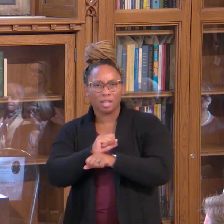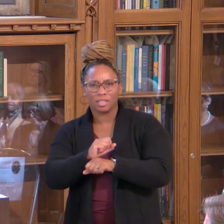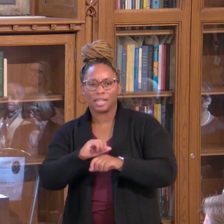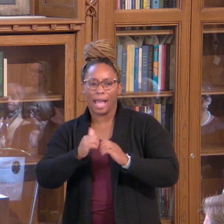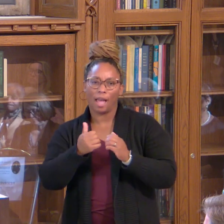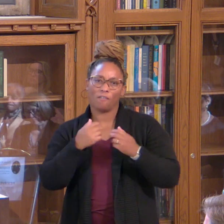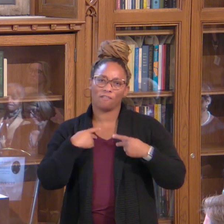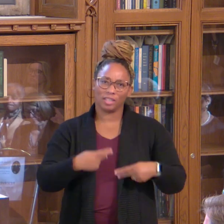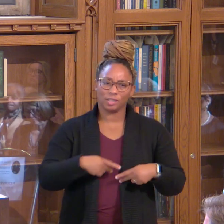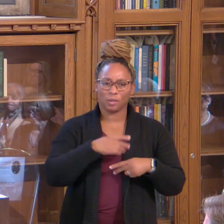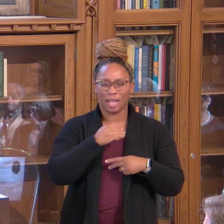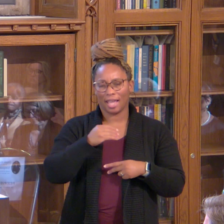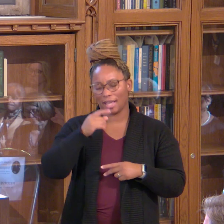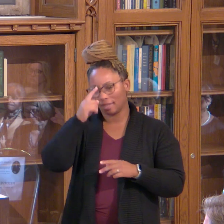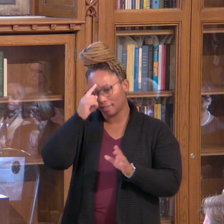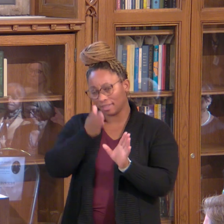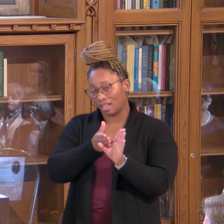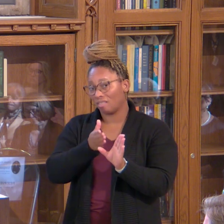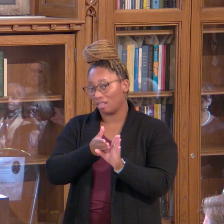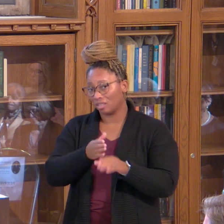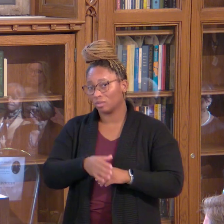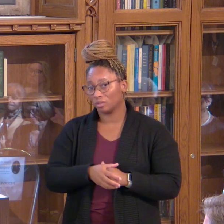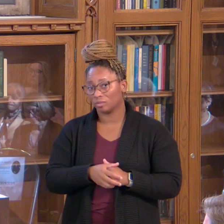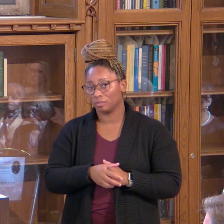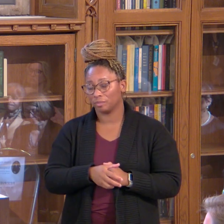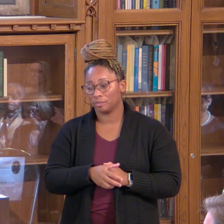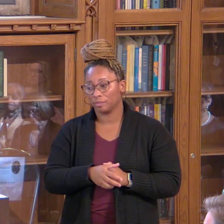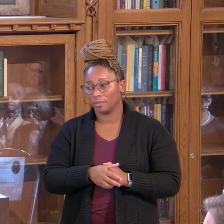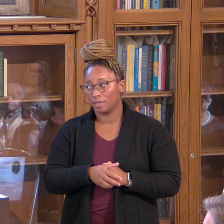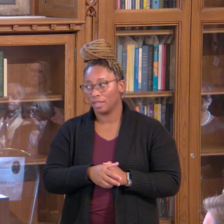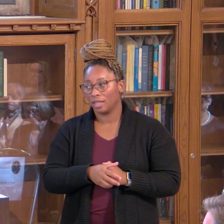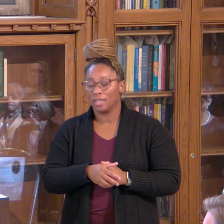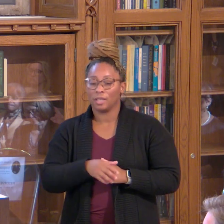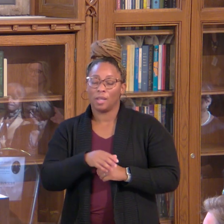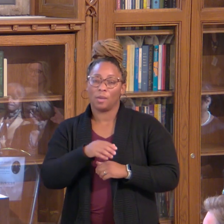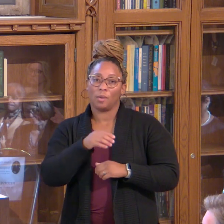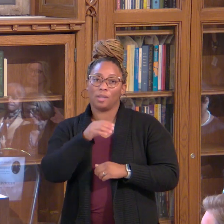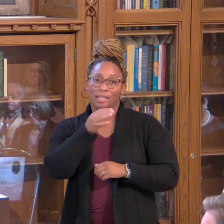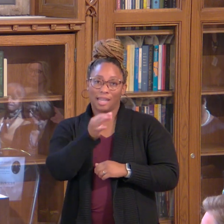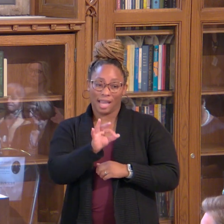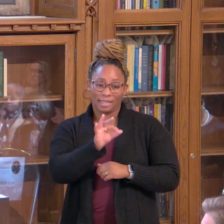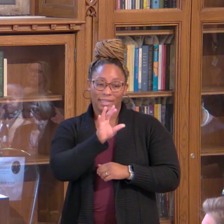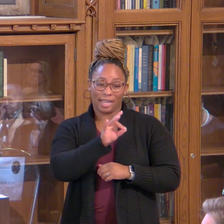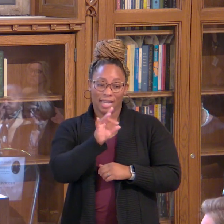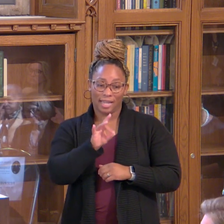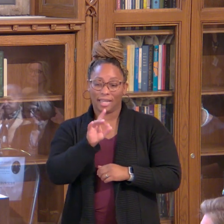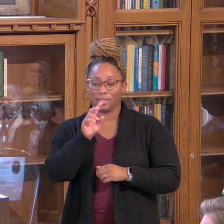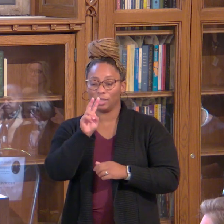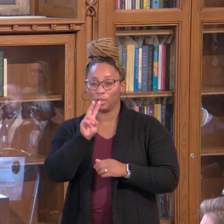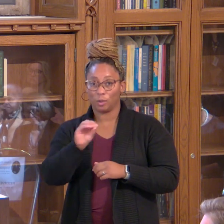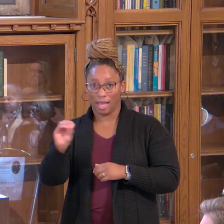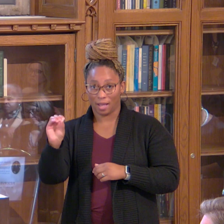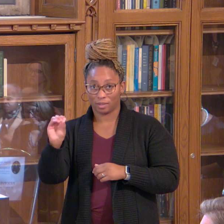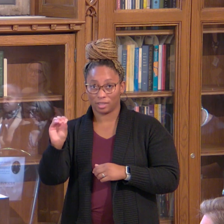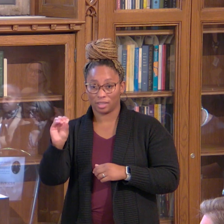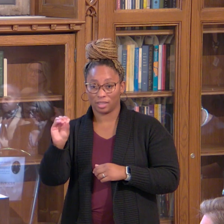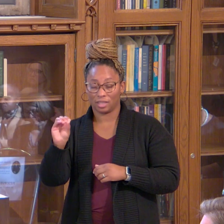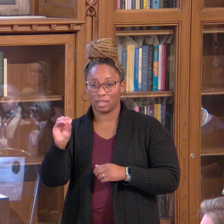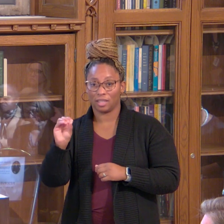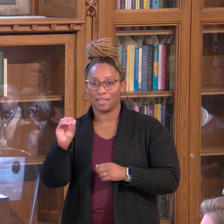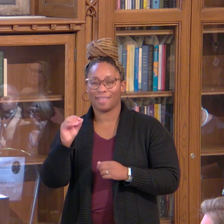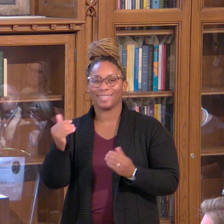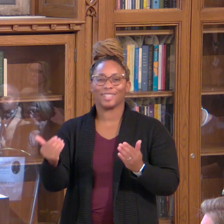both physical and psychological now the years 1988 to 2000 look at that Mark a